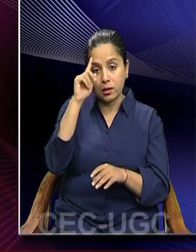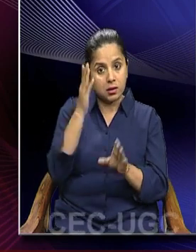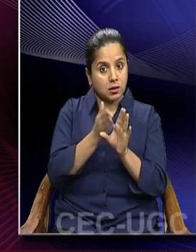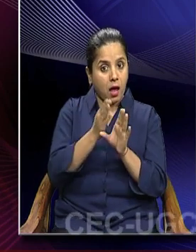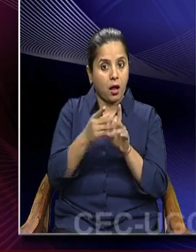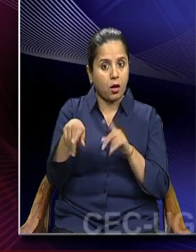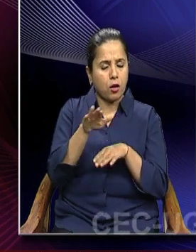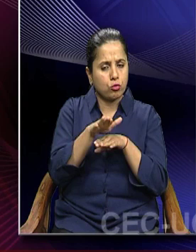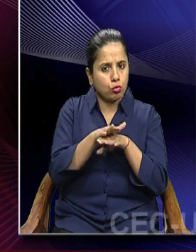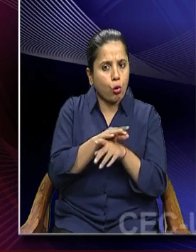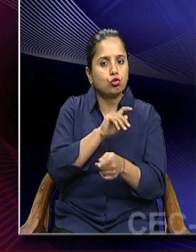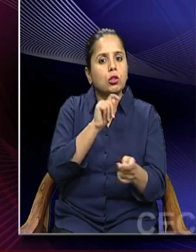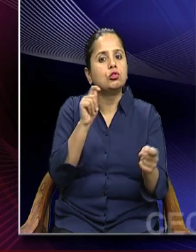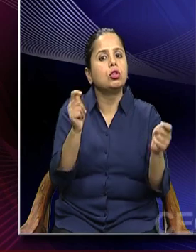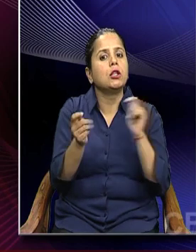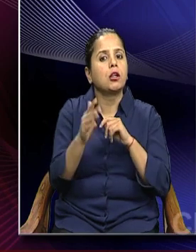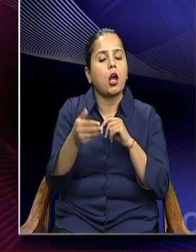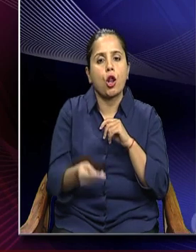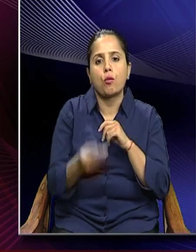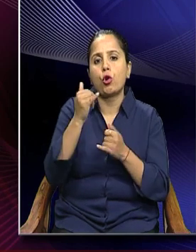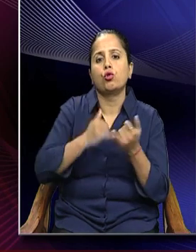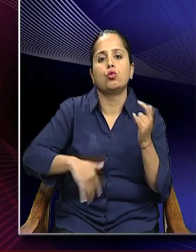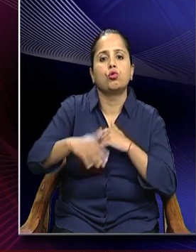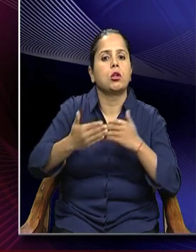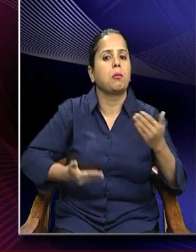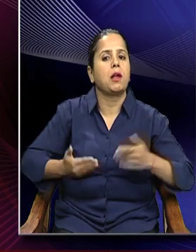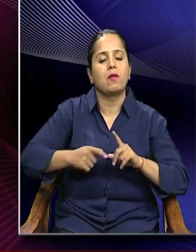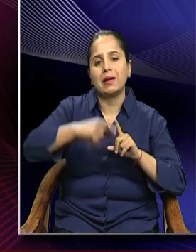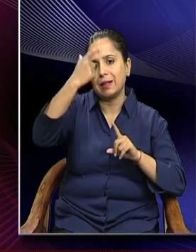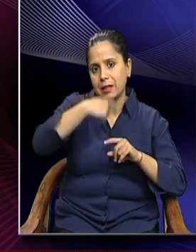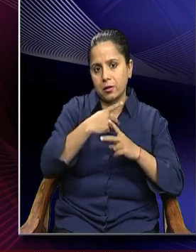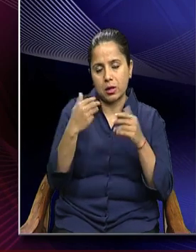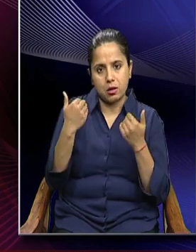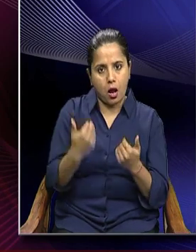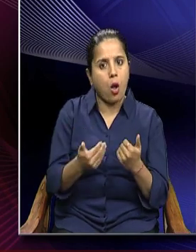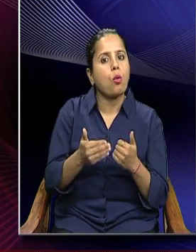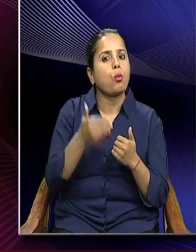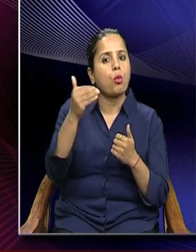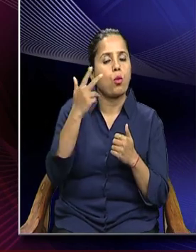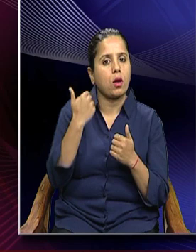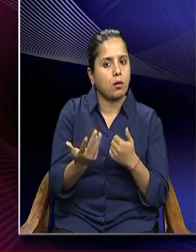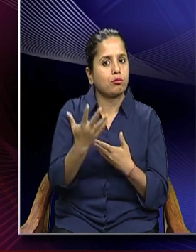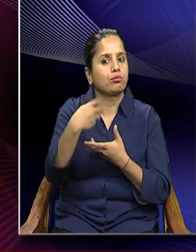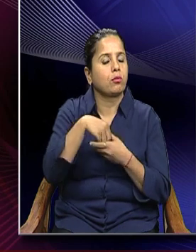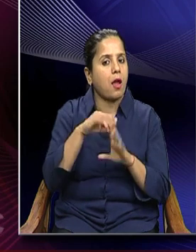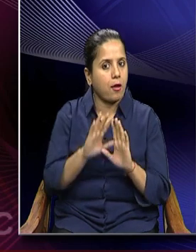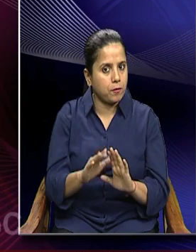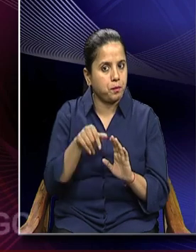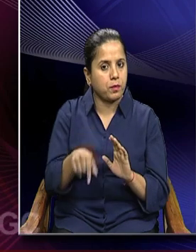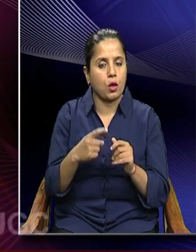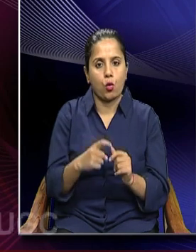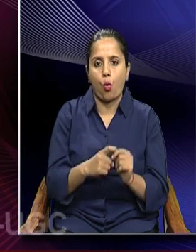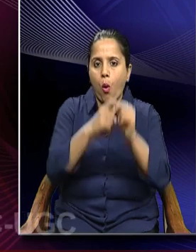has been slow to change, most social behavioral disciplines have now extensively incorporated